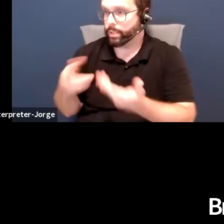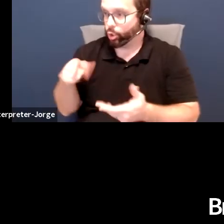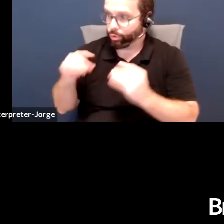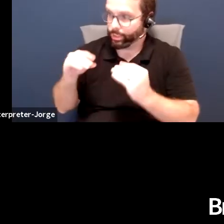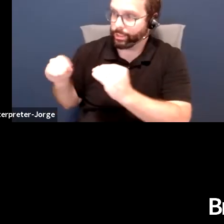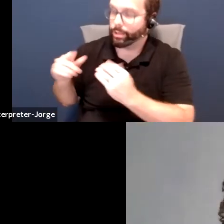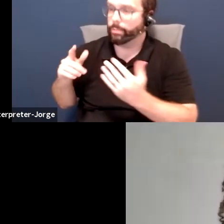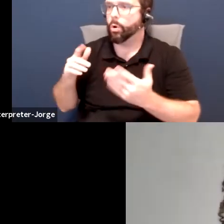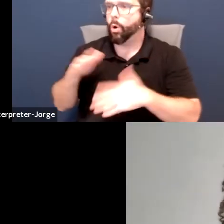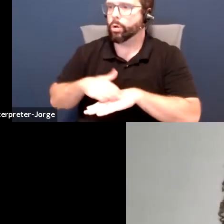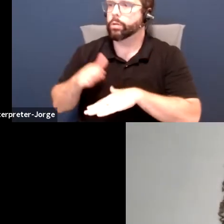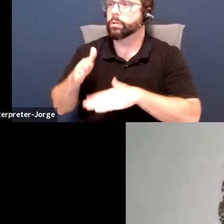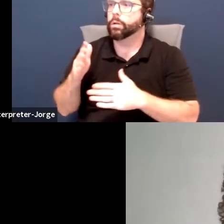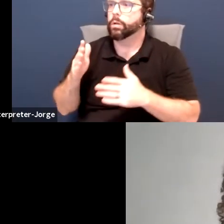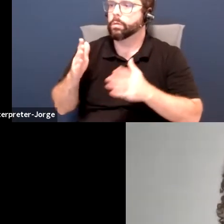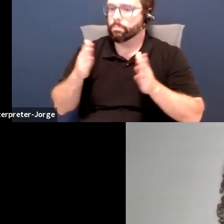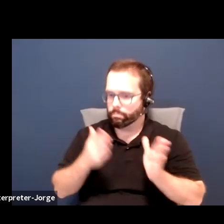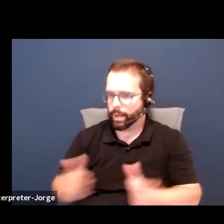have.